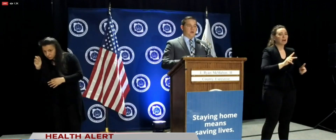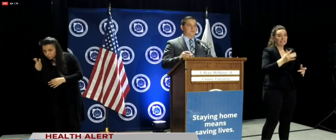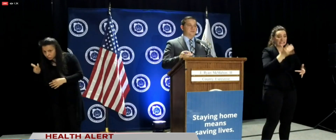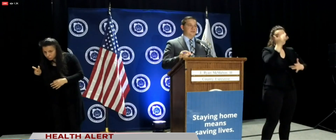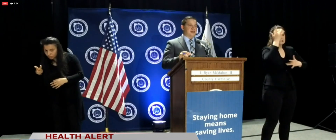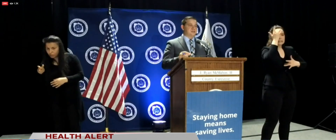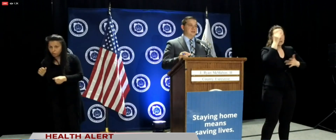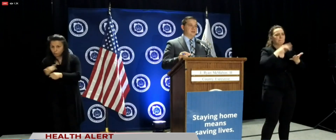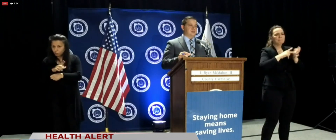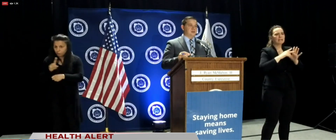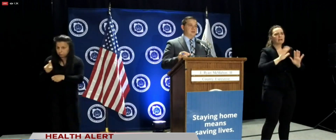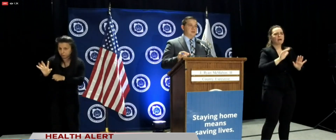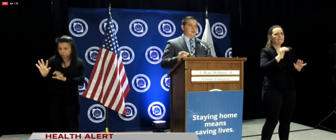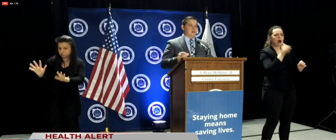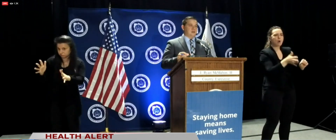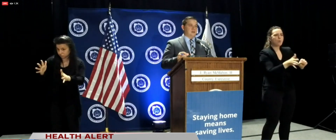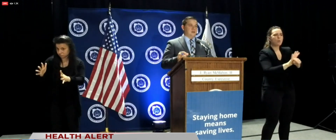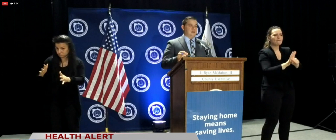When it comes to testing,